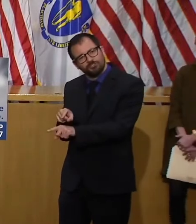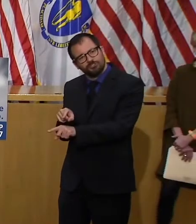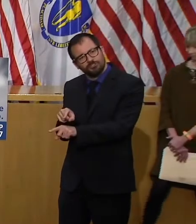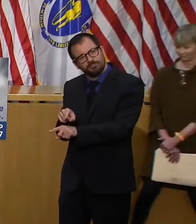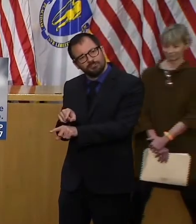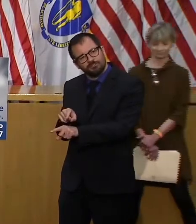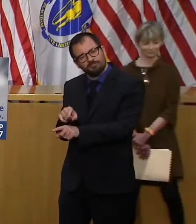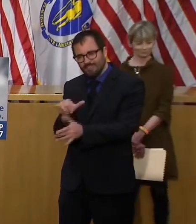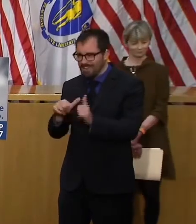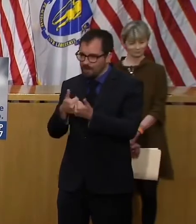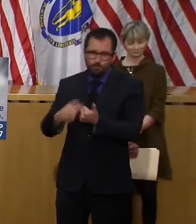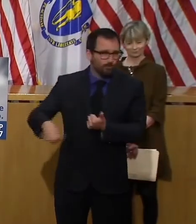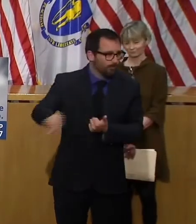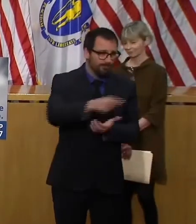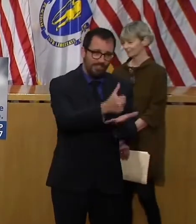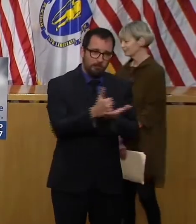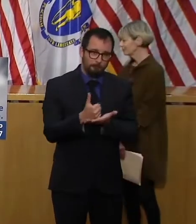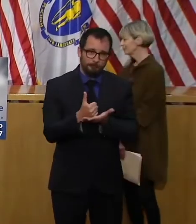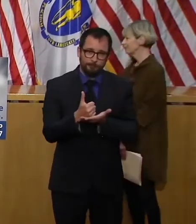John.